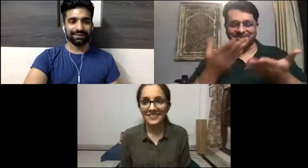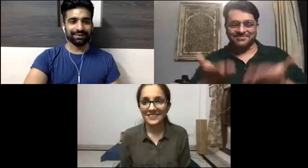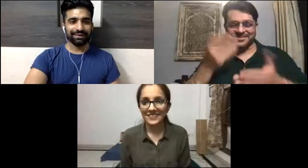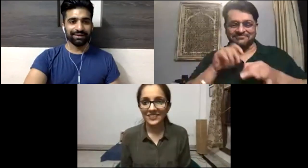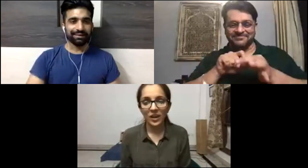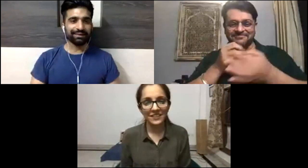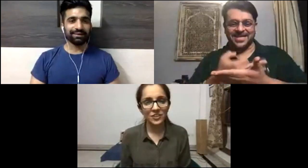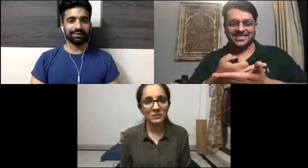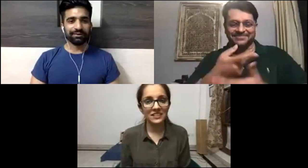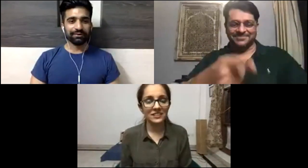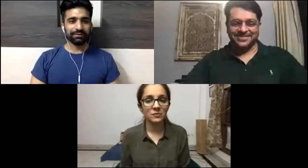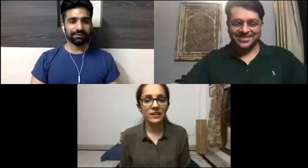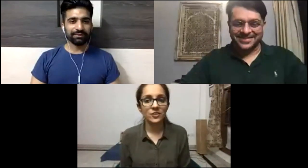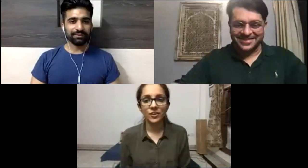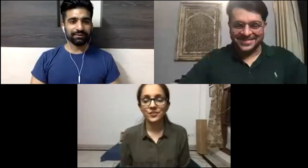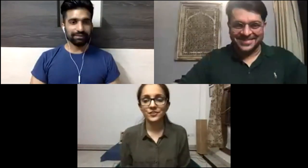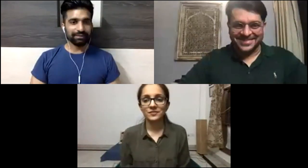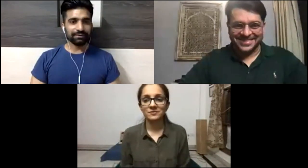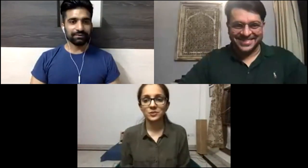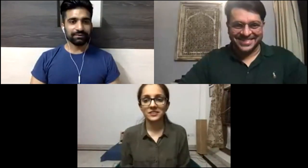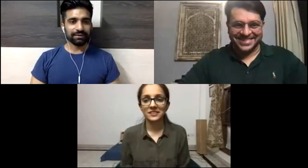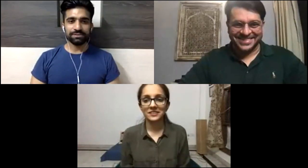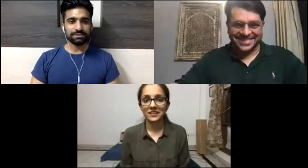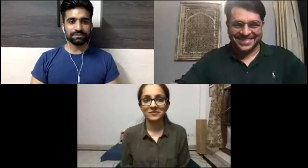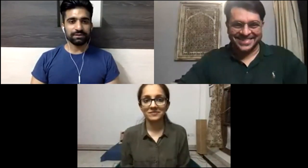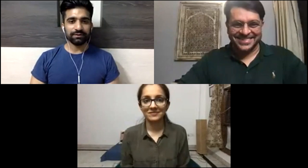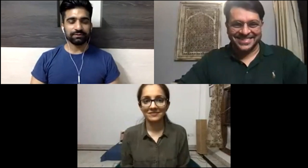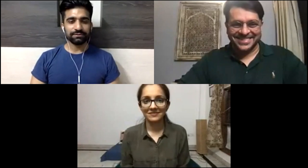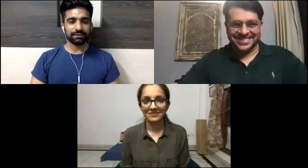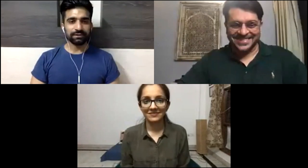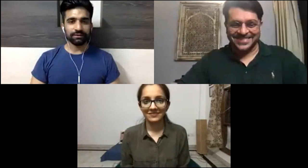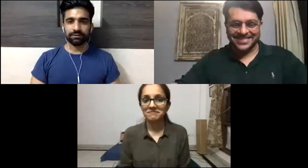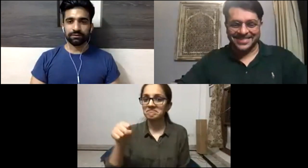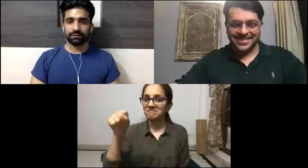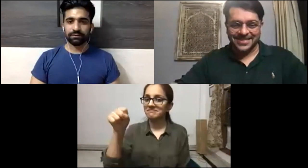Yes. I think you're meditating while you're I'm presenting today. just yeah.